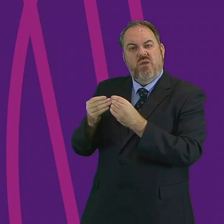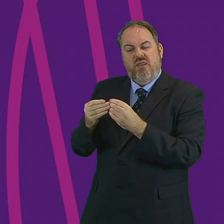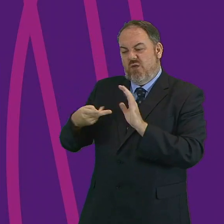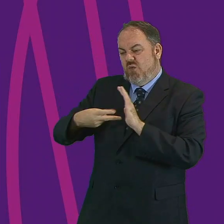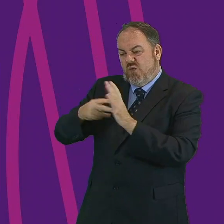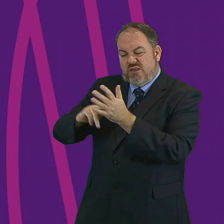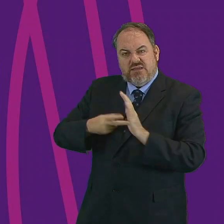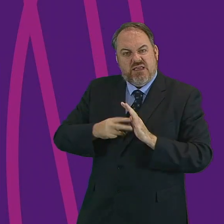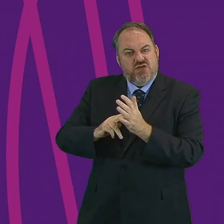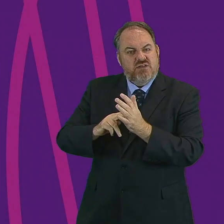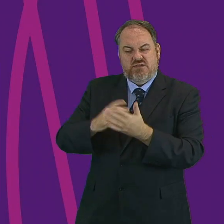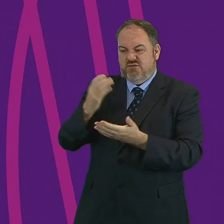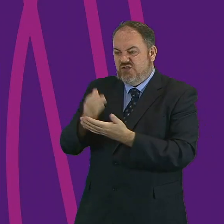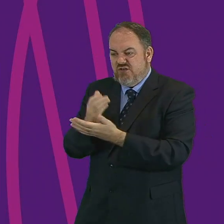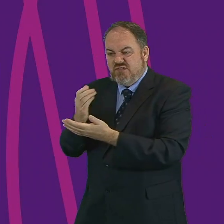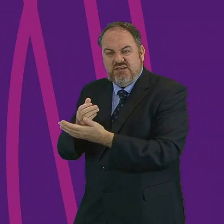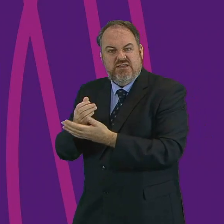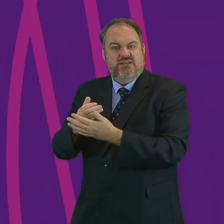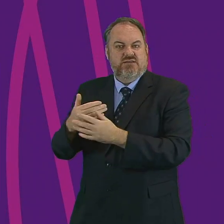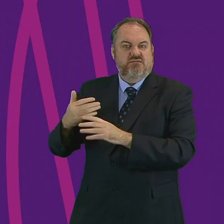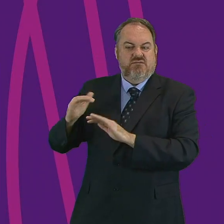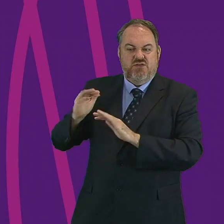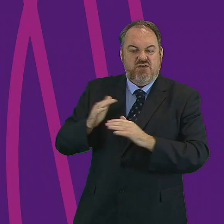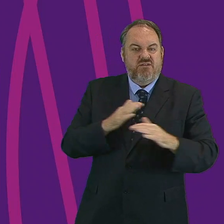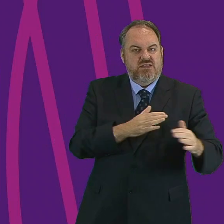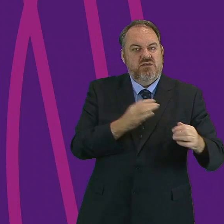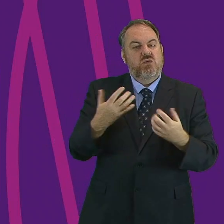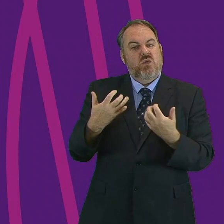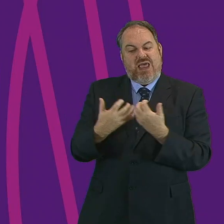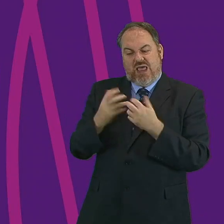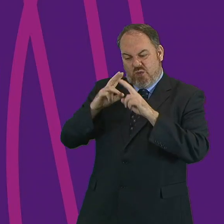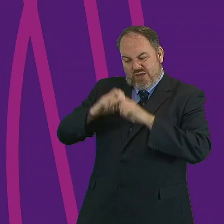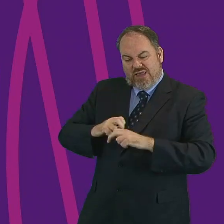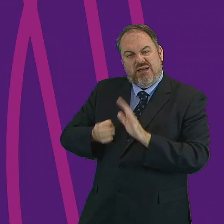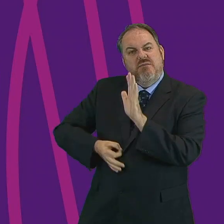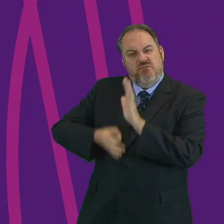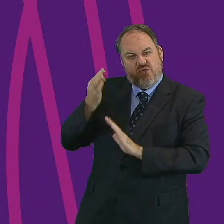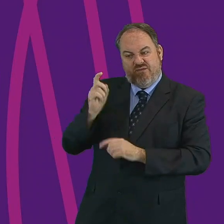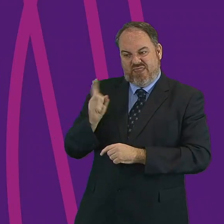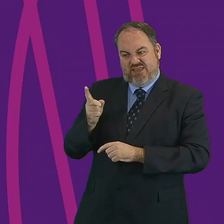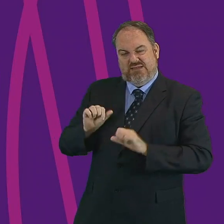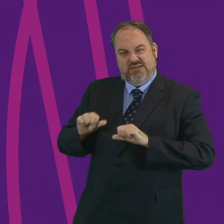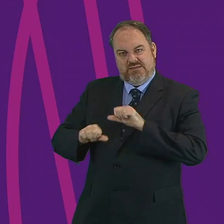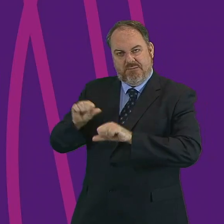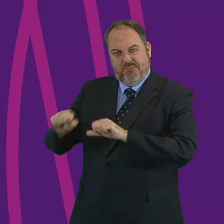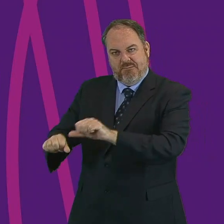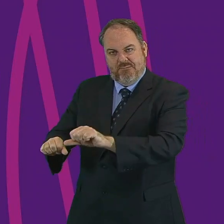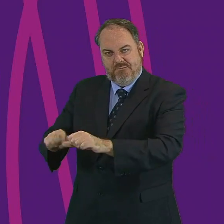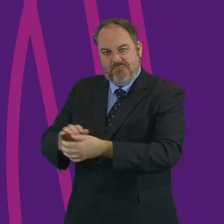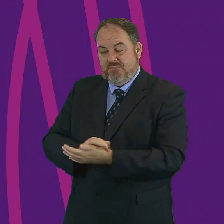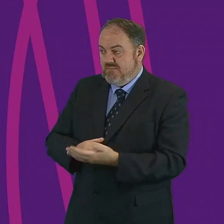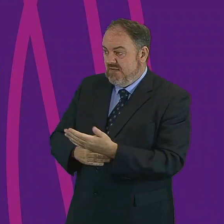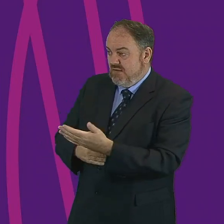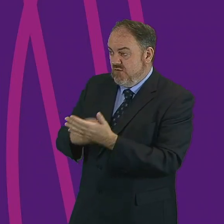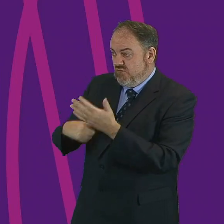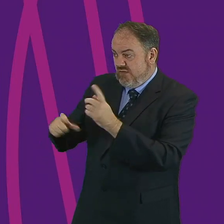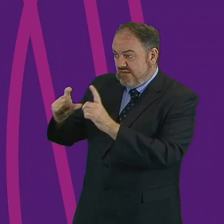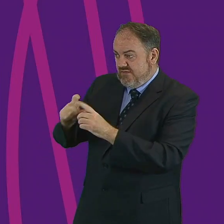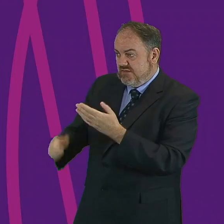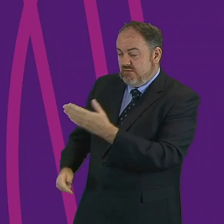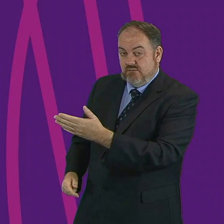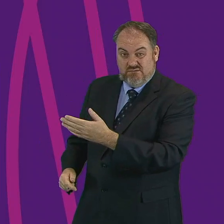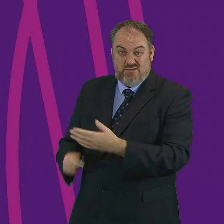indeed others to consider whether further improvements to that scheme can and should be made. Well, the organisations that do represent victims